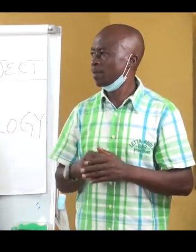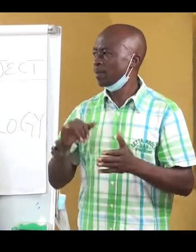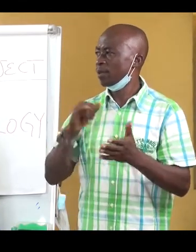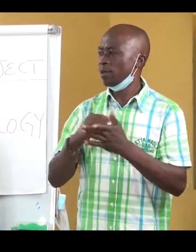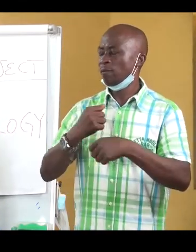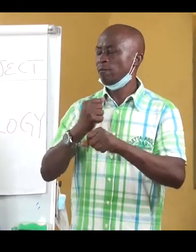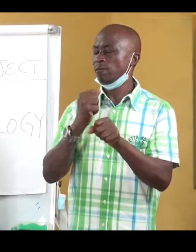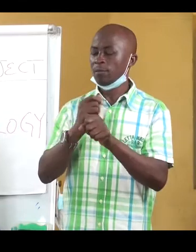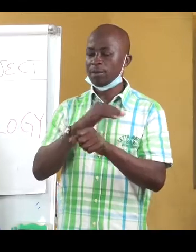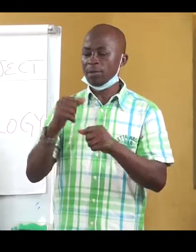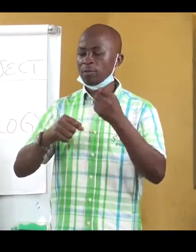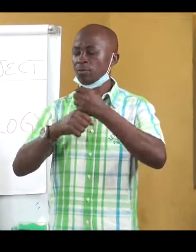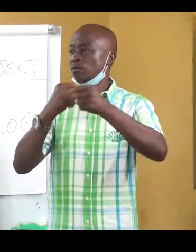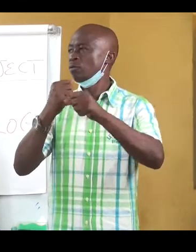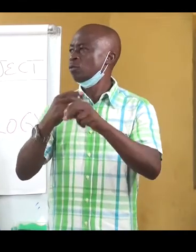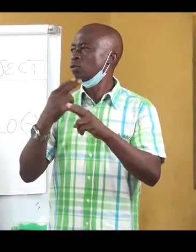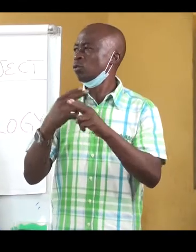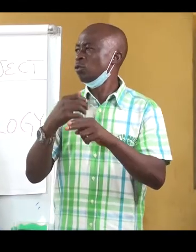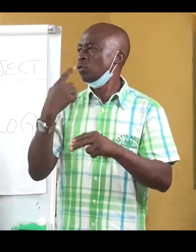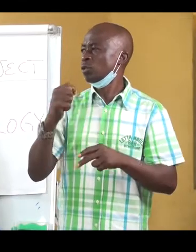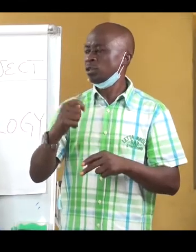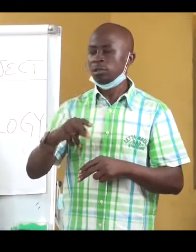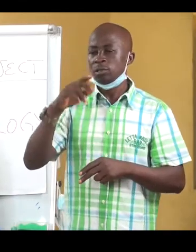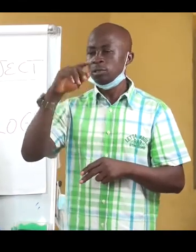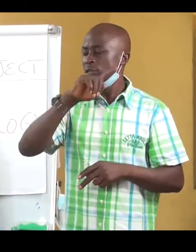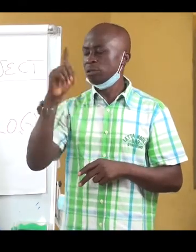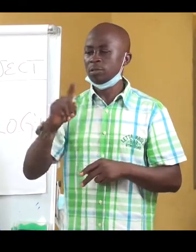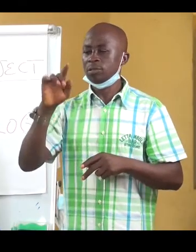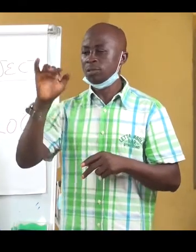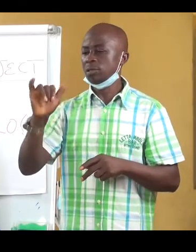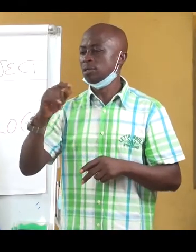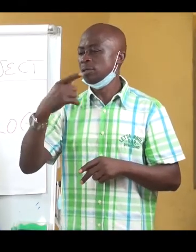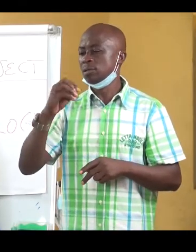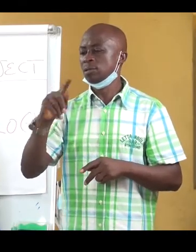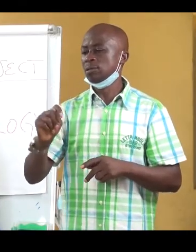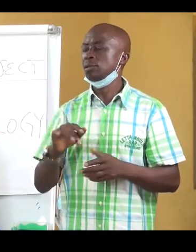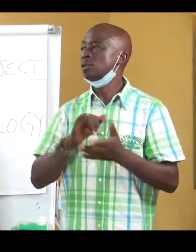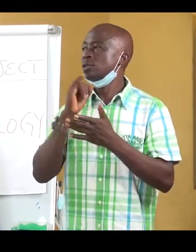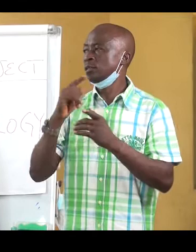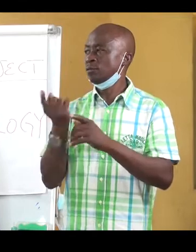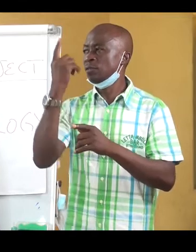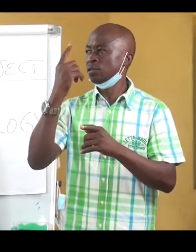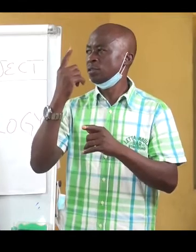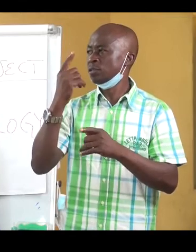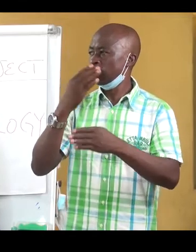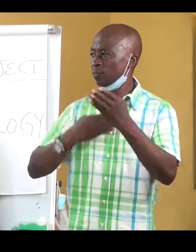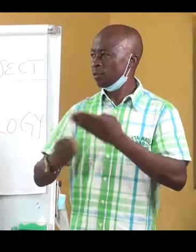the zygote. That is the first fertilization. I will take it again. The